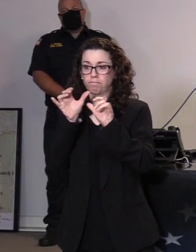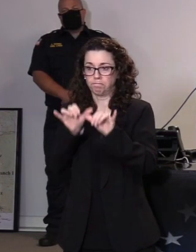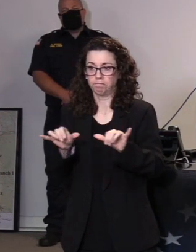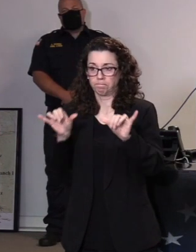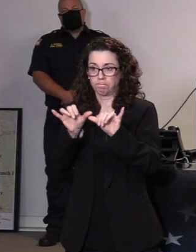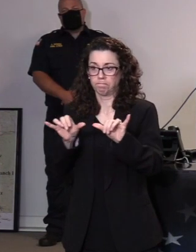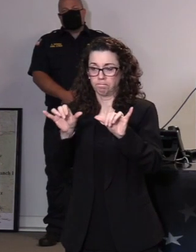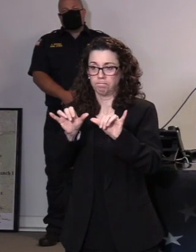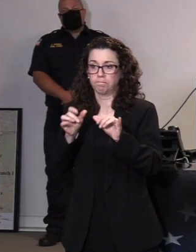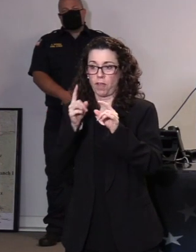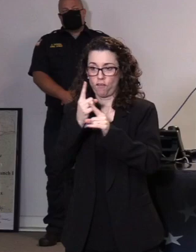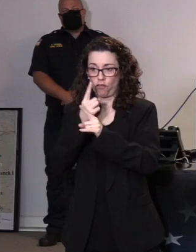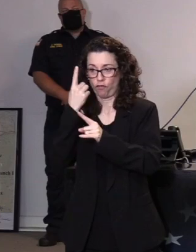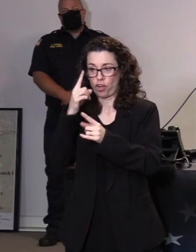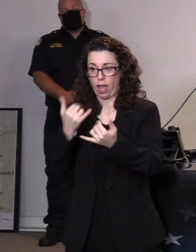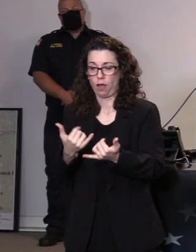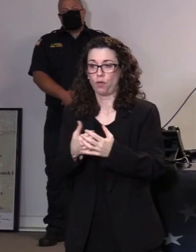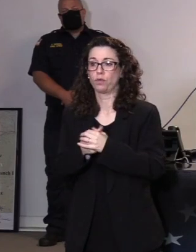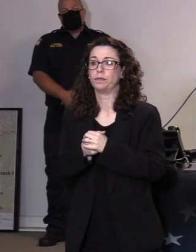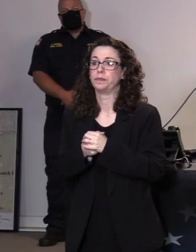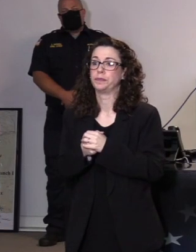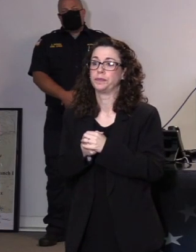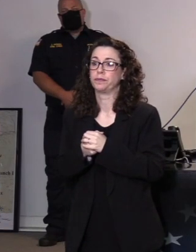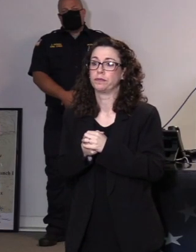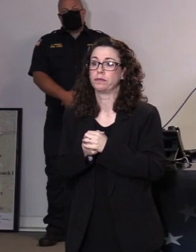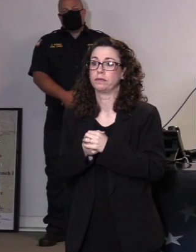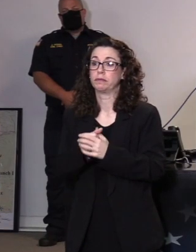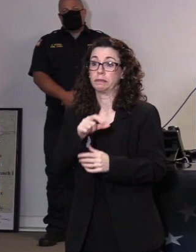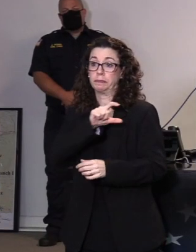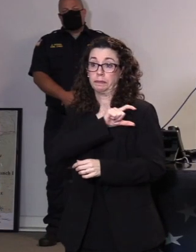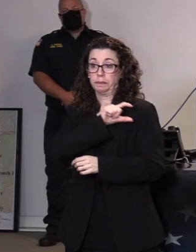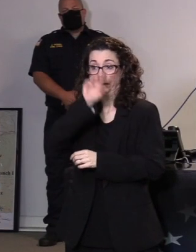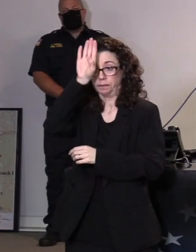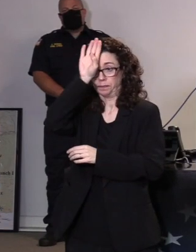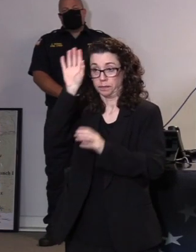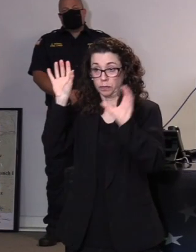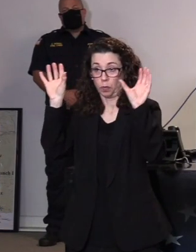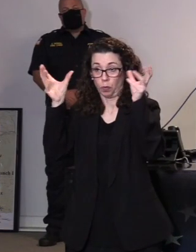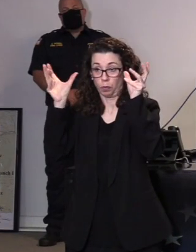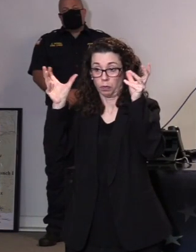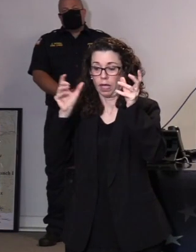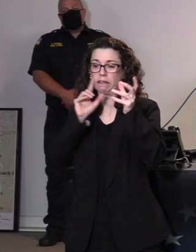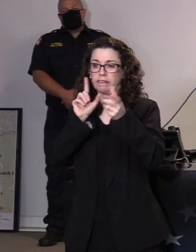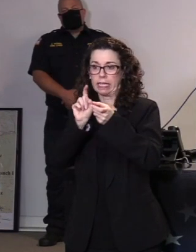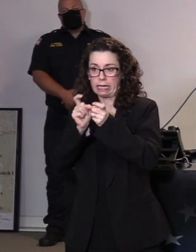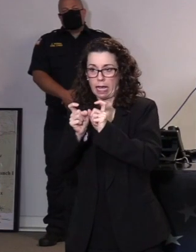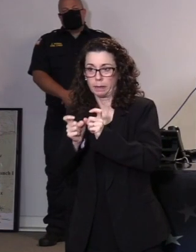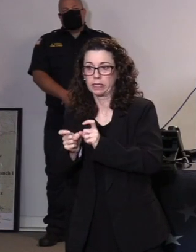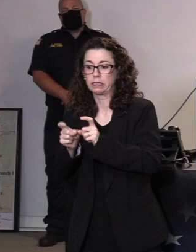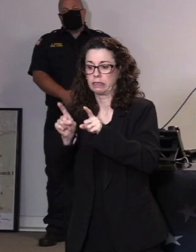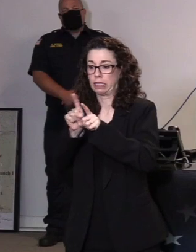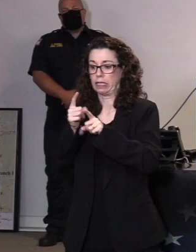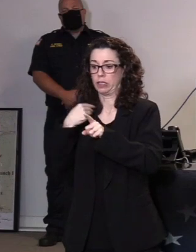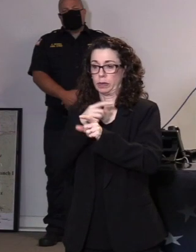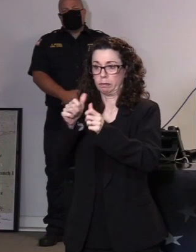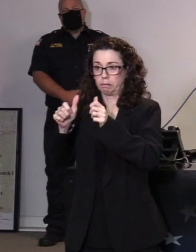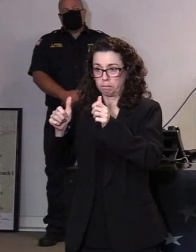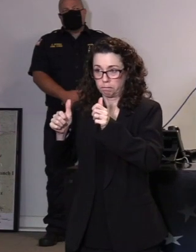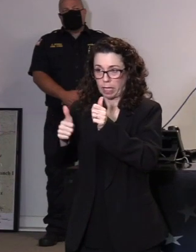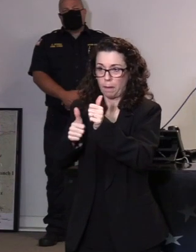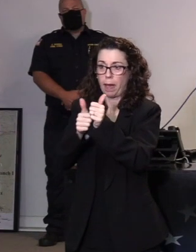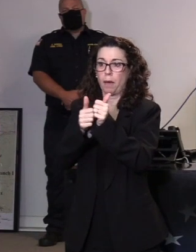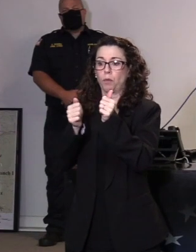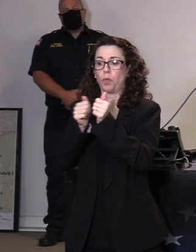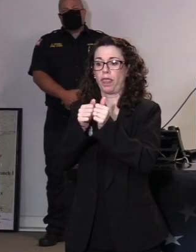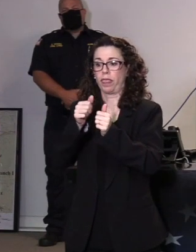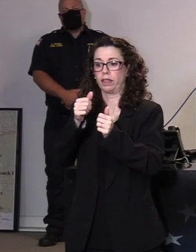this pandemic. First responders have been able to adapt as we have been able to keep up with PPE and